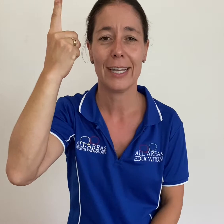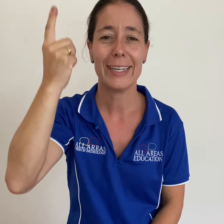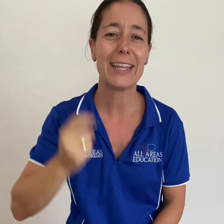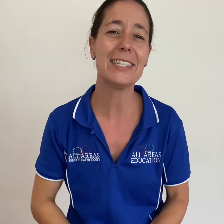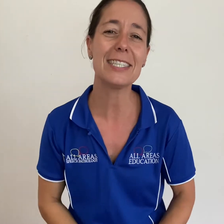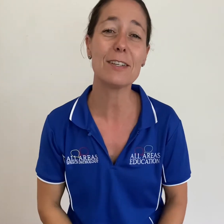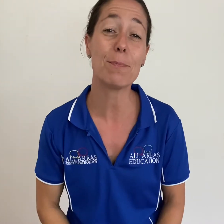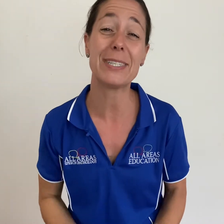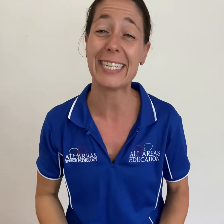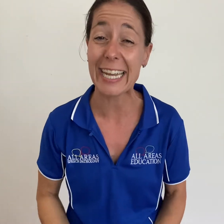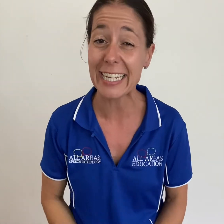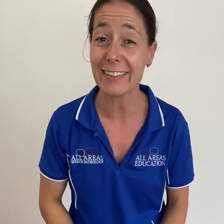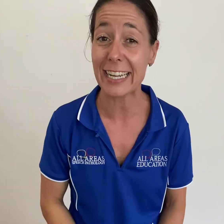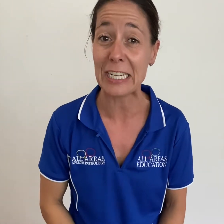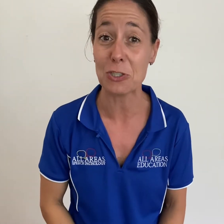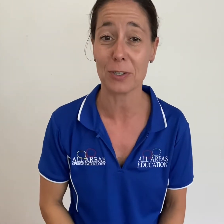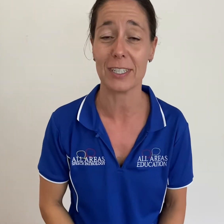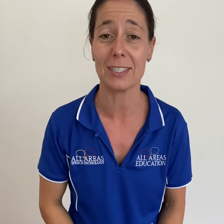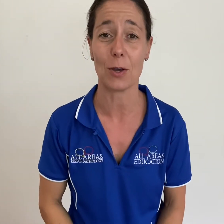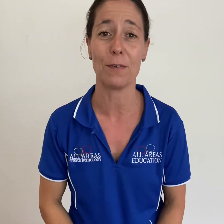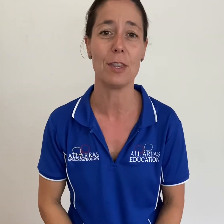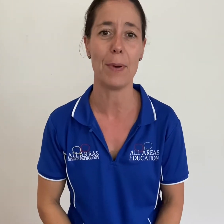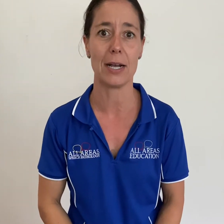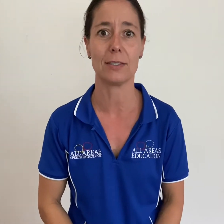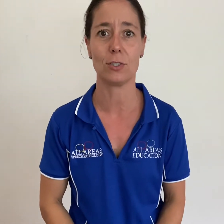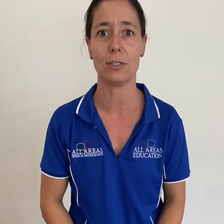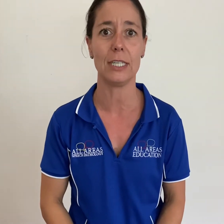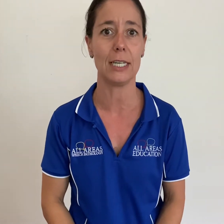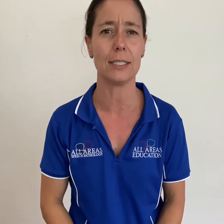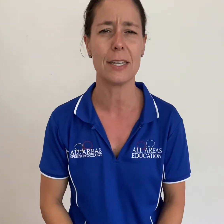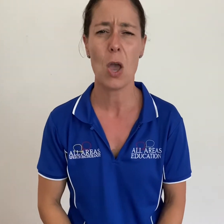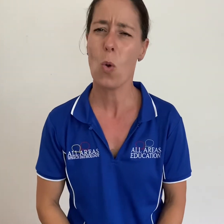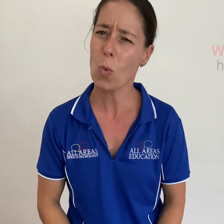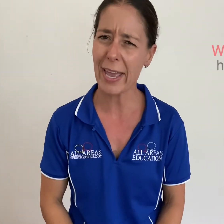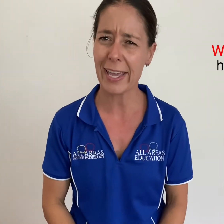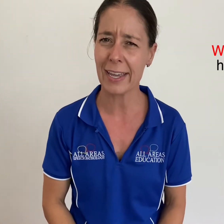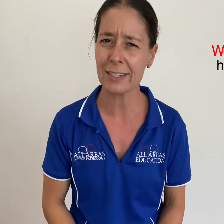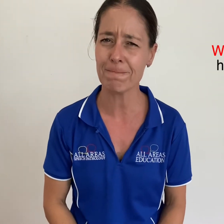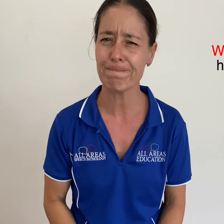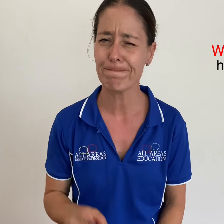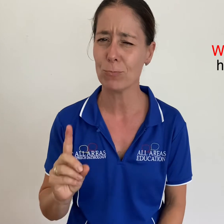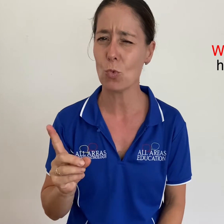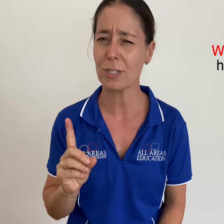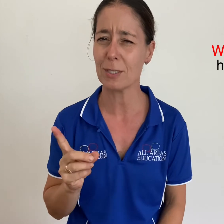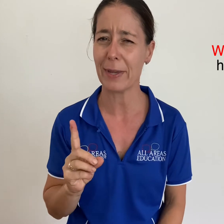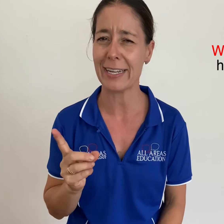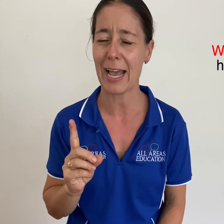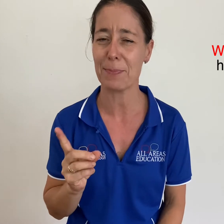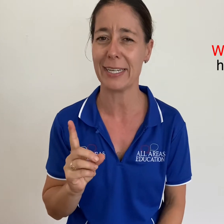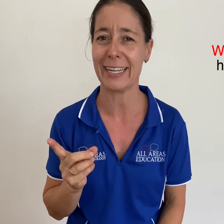this is of particular interest over the past 2 years when what's been happening?